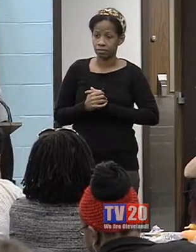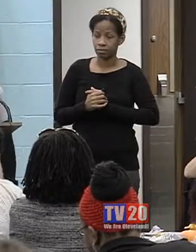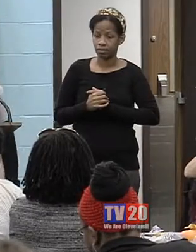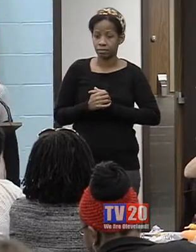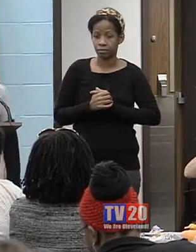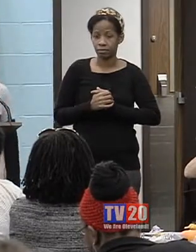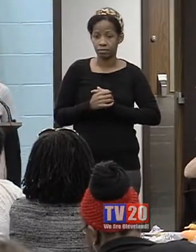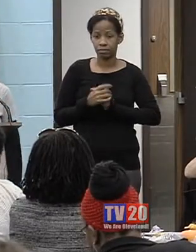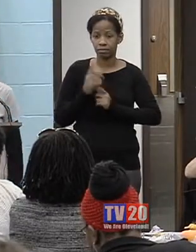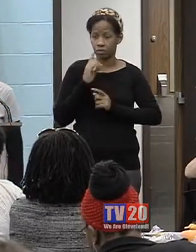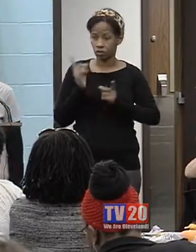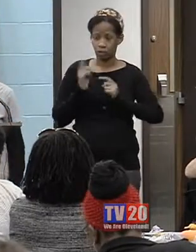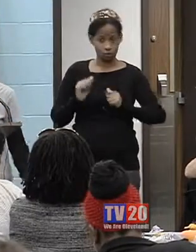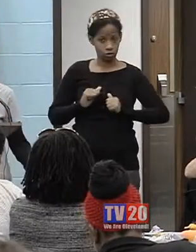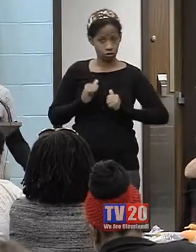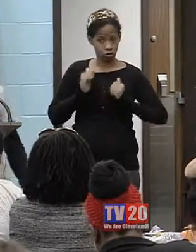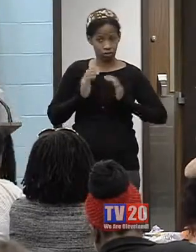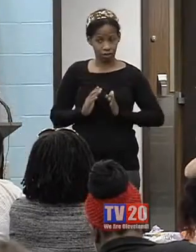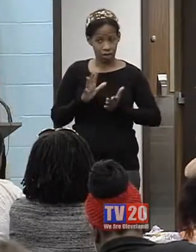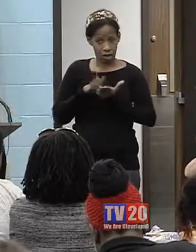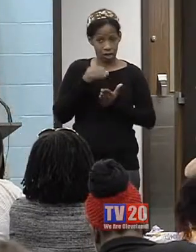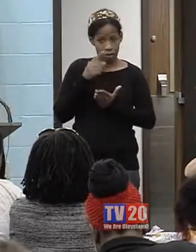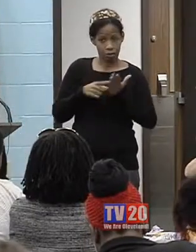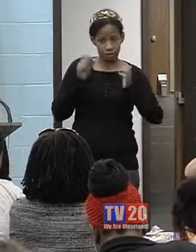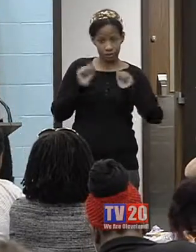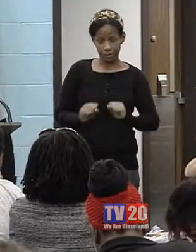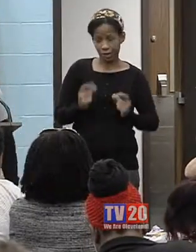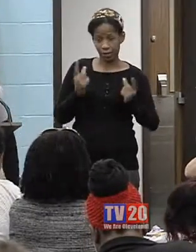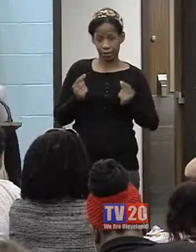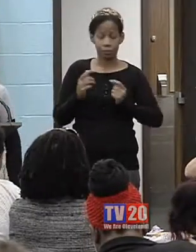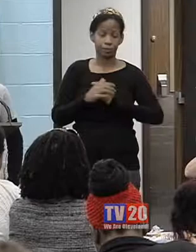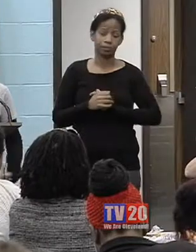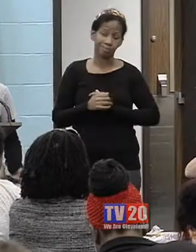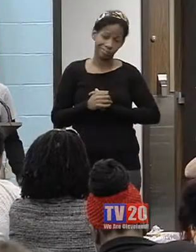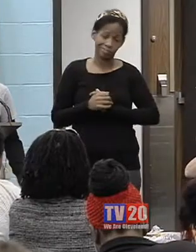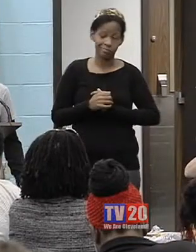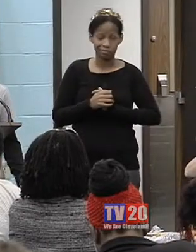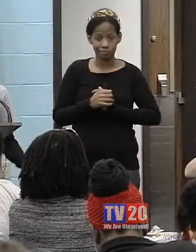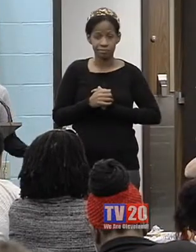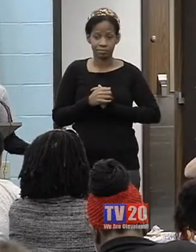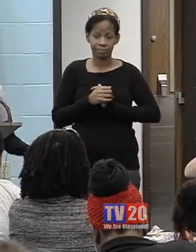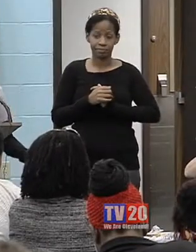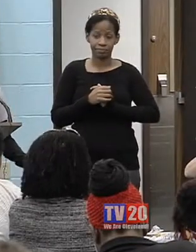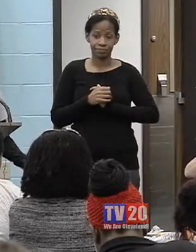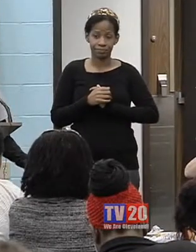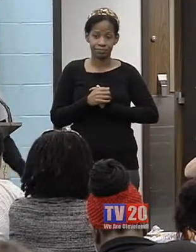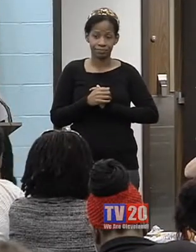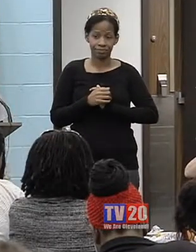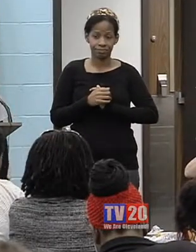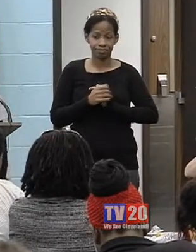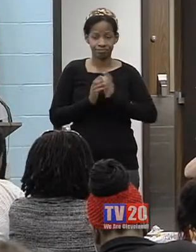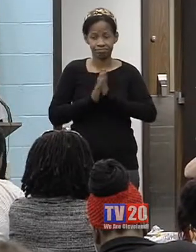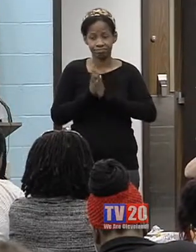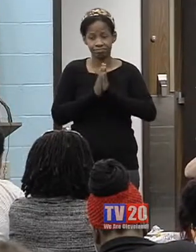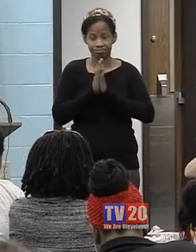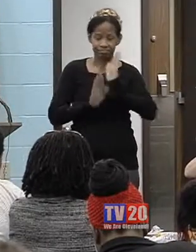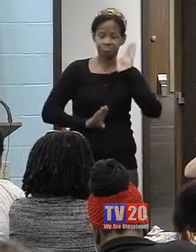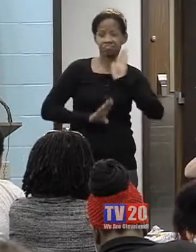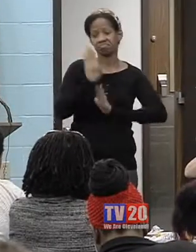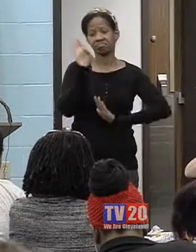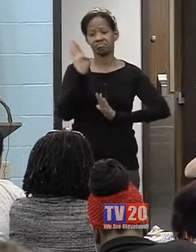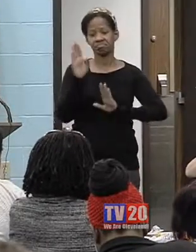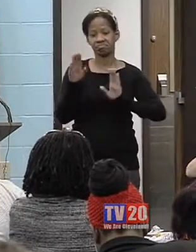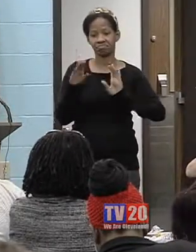So you come to survive and learn what you can do, and then you can thrive.